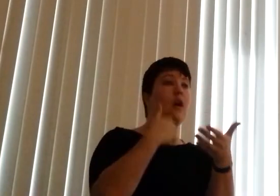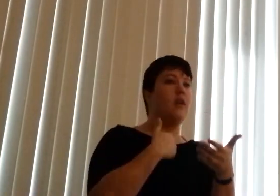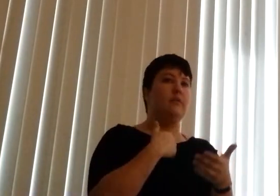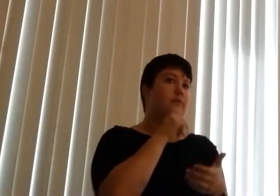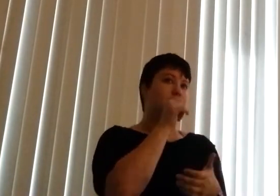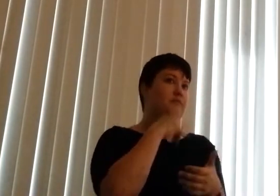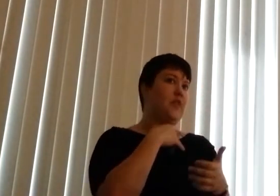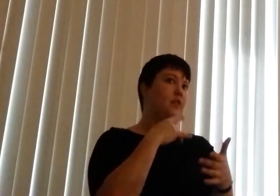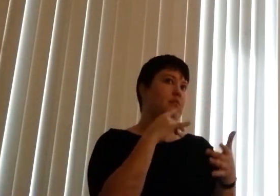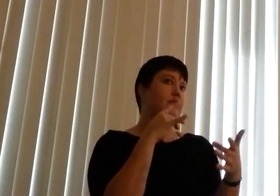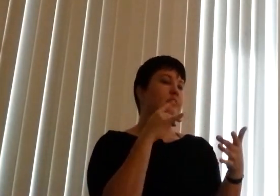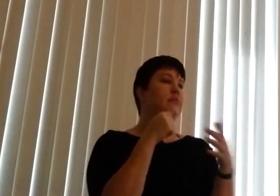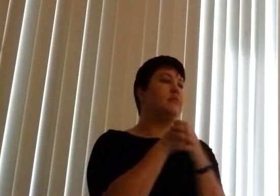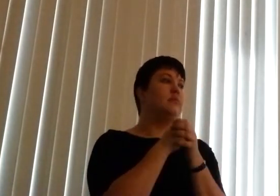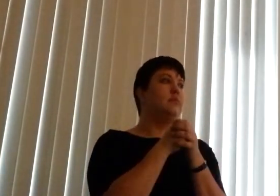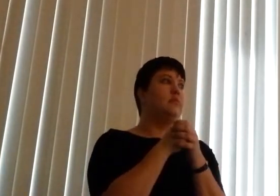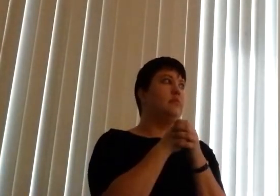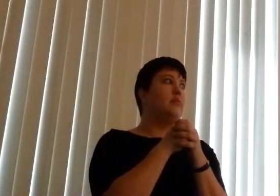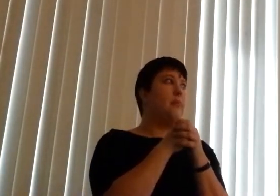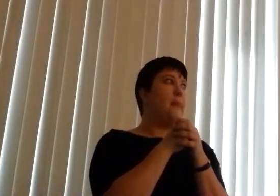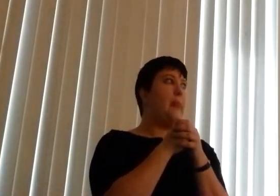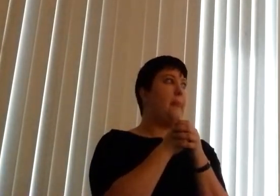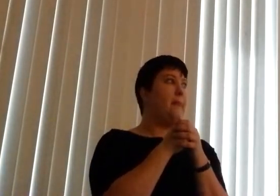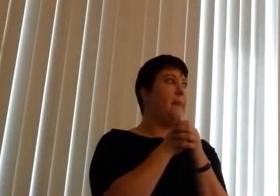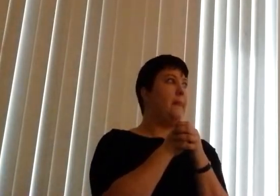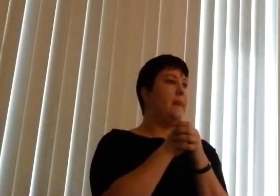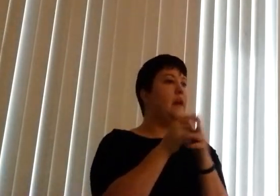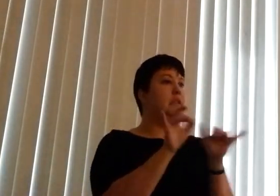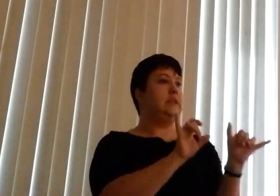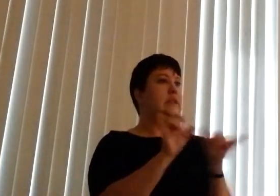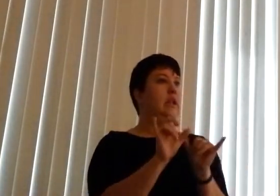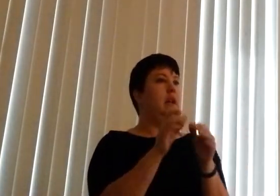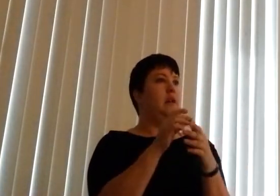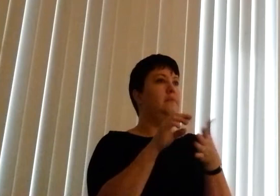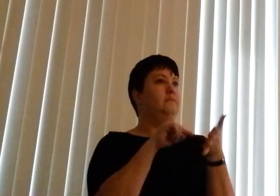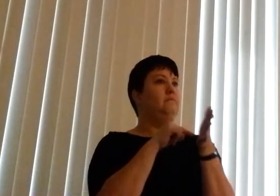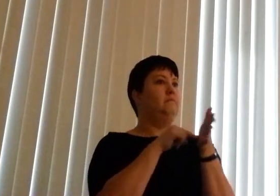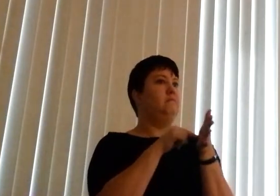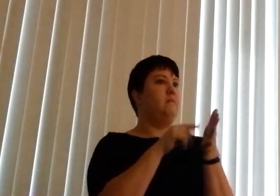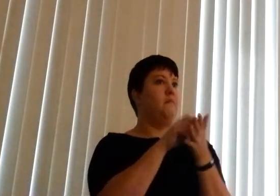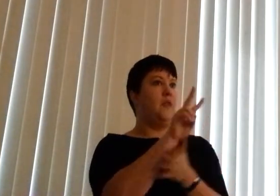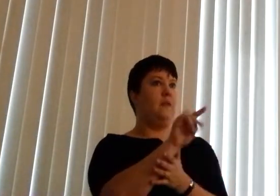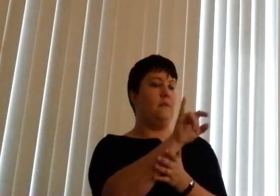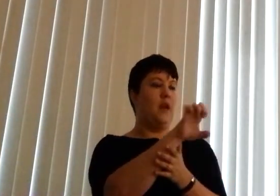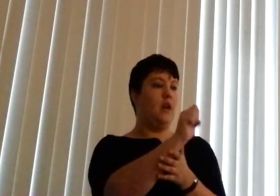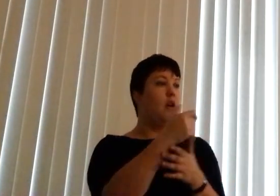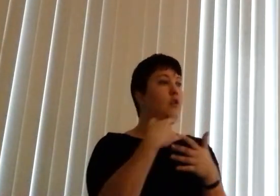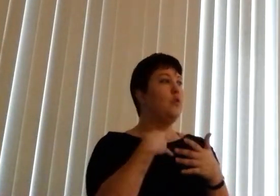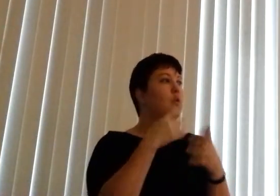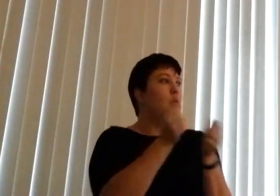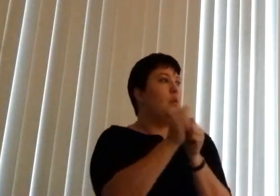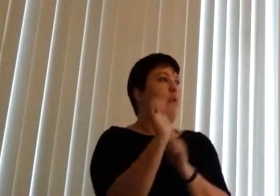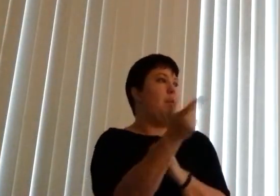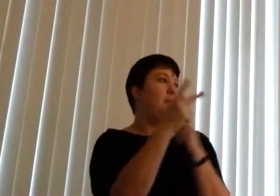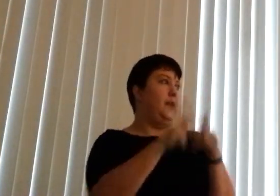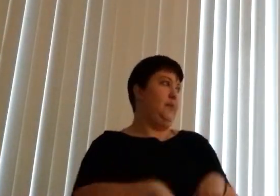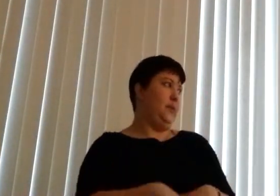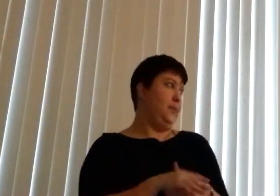have as much value as you find in a person.